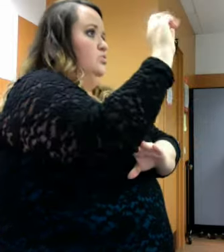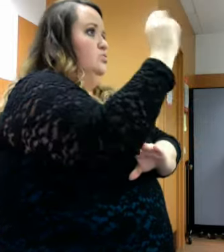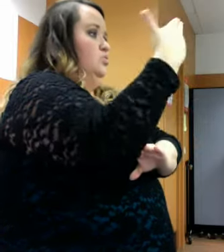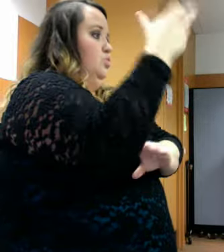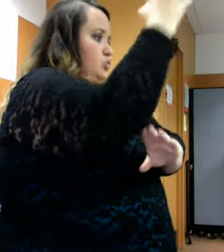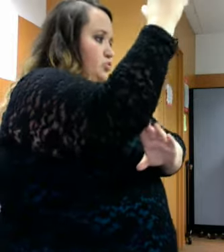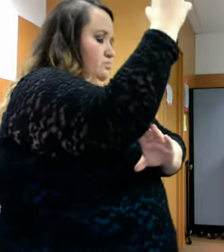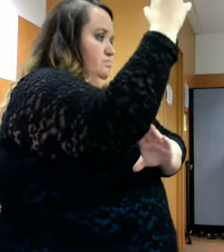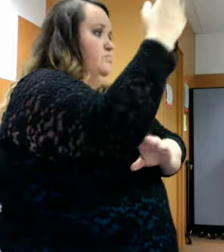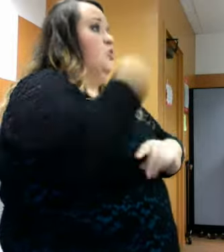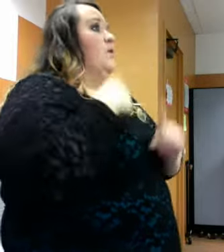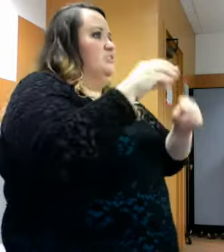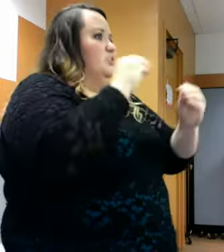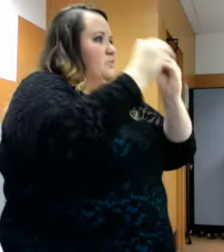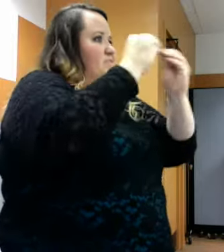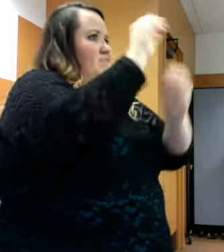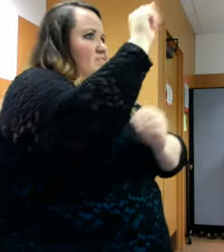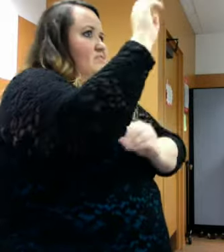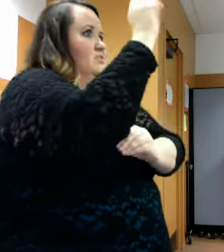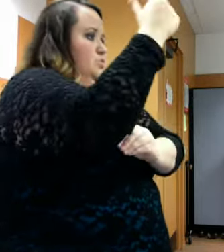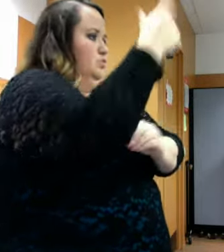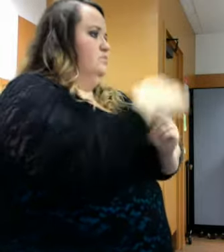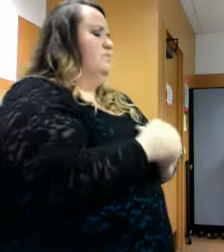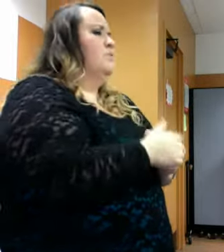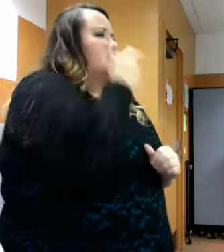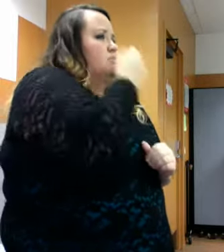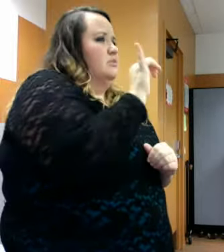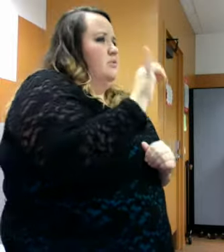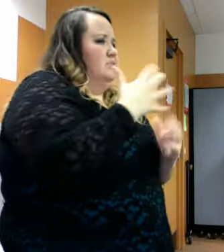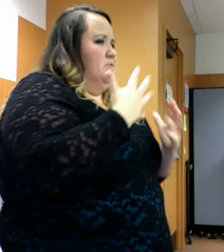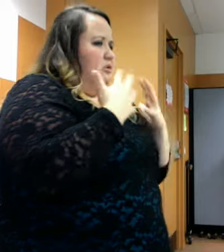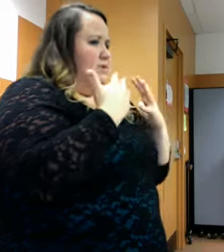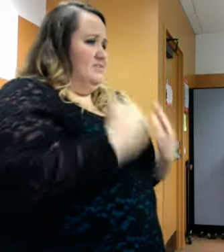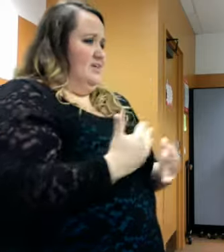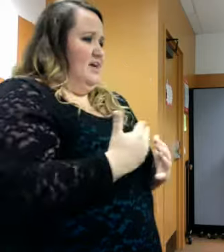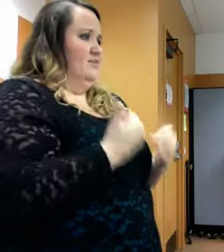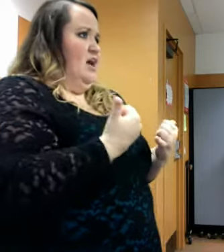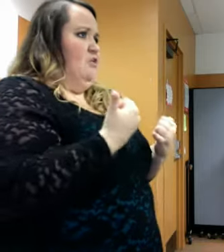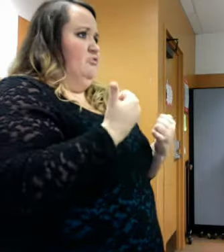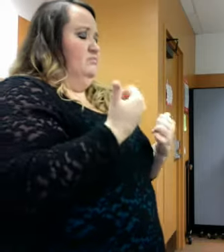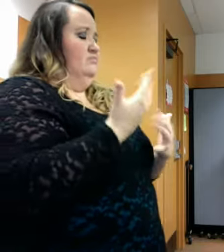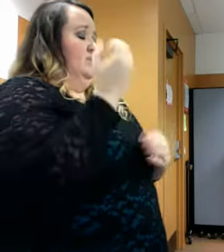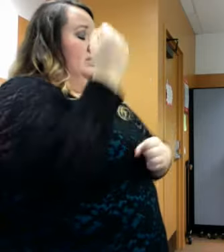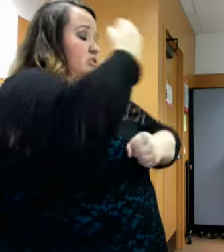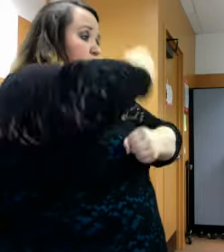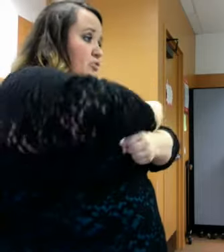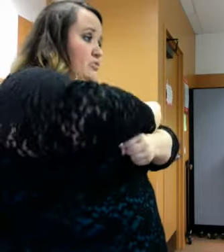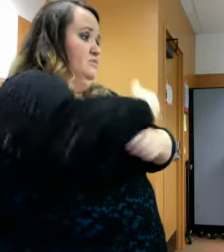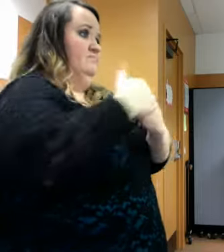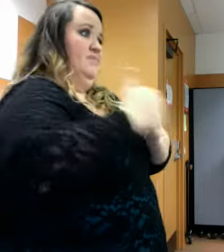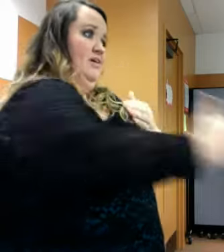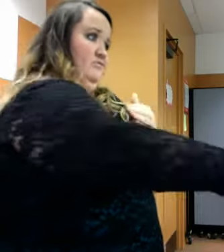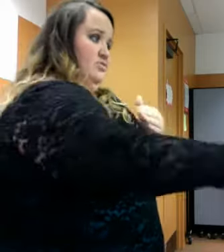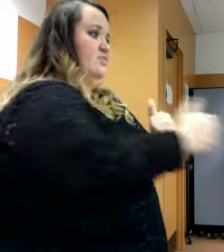and maybe a little sad is the torch has been closed to anybody being able to go in it ever since. And then after the World